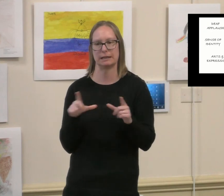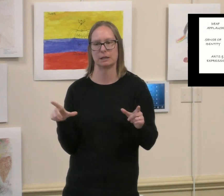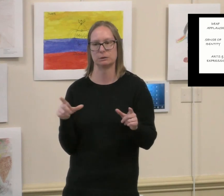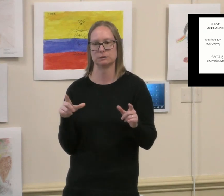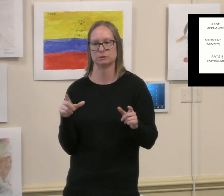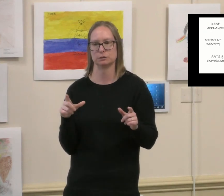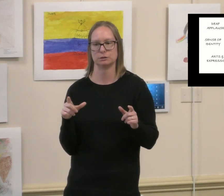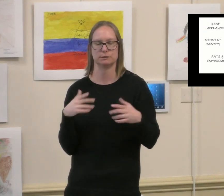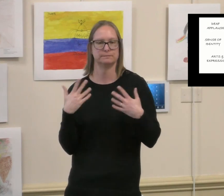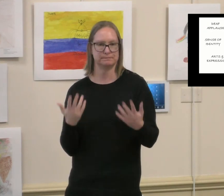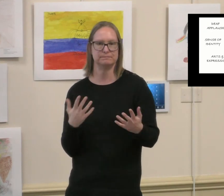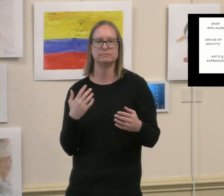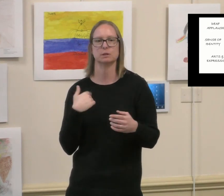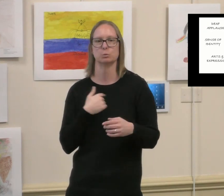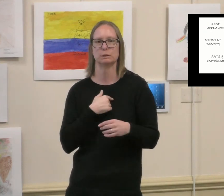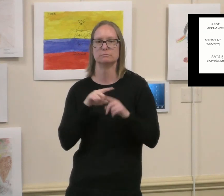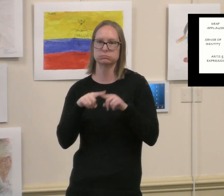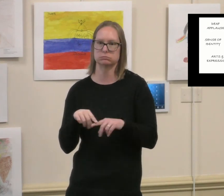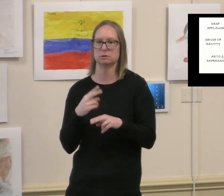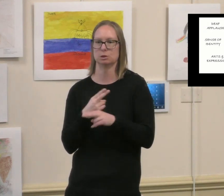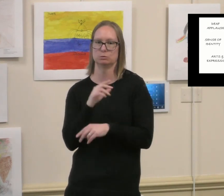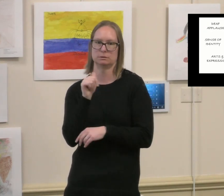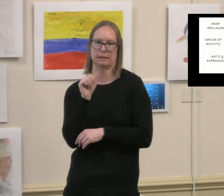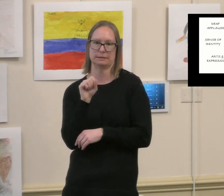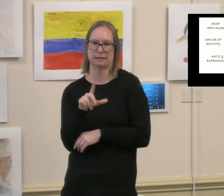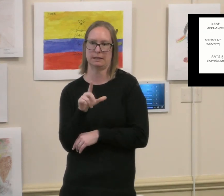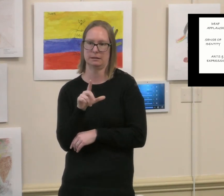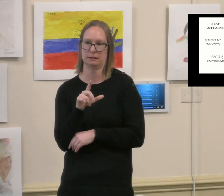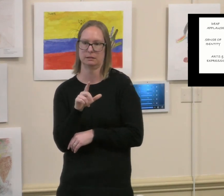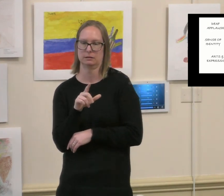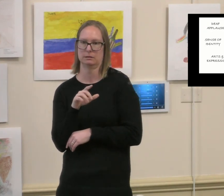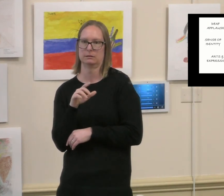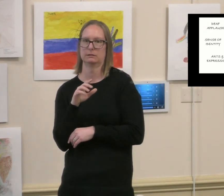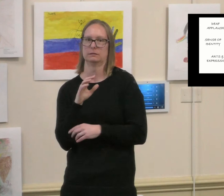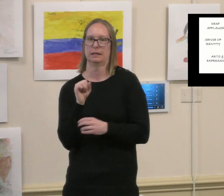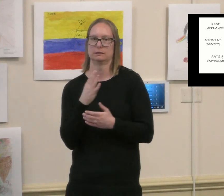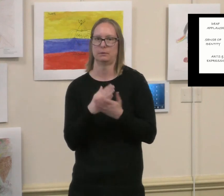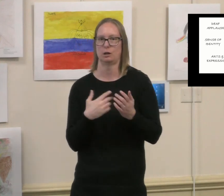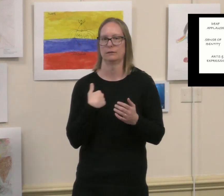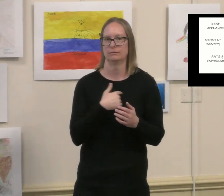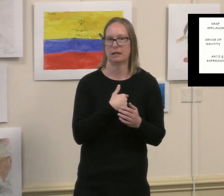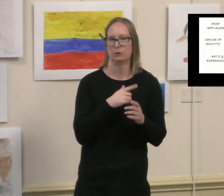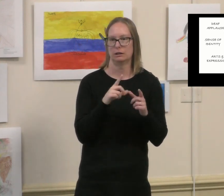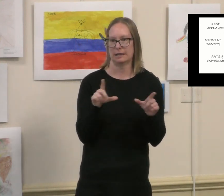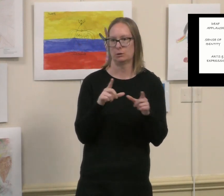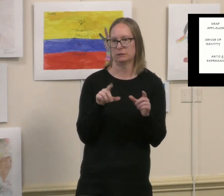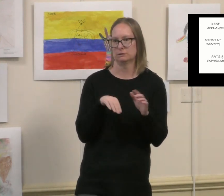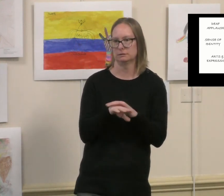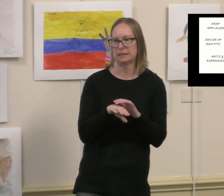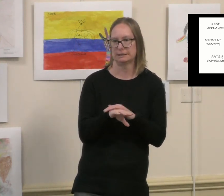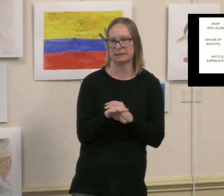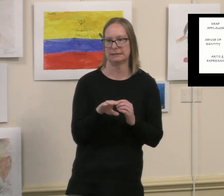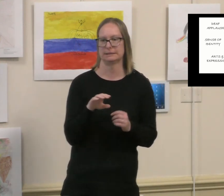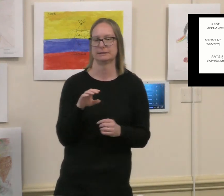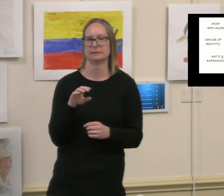Another big part of deaf culture is American Sign Language. We do rely on using American Sign Language or ASL. That's so that we